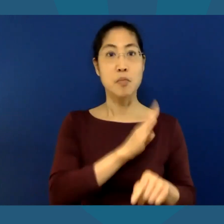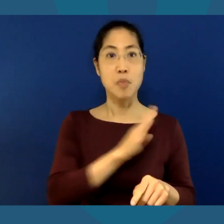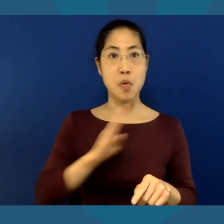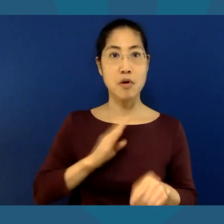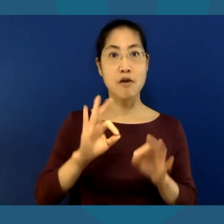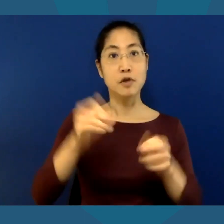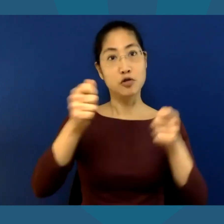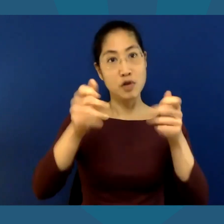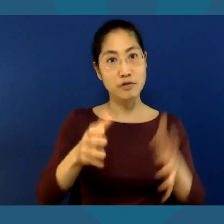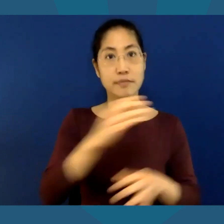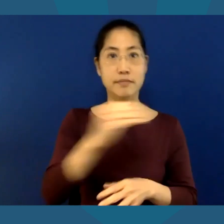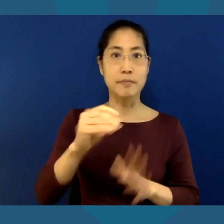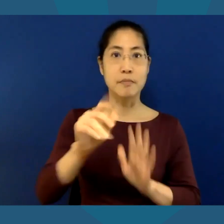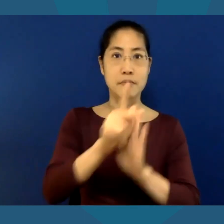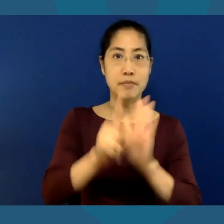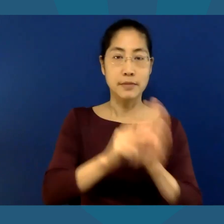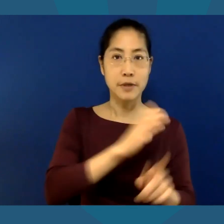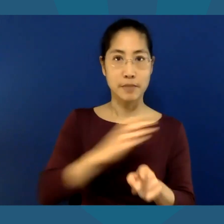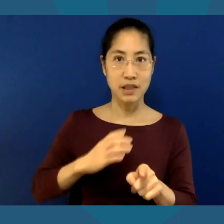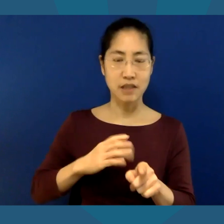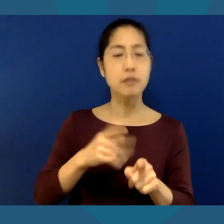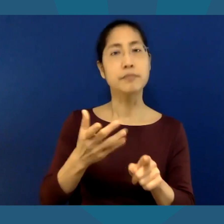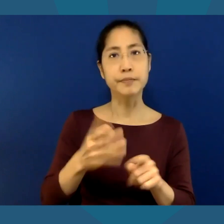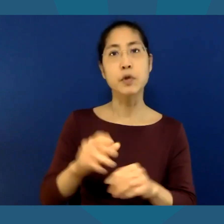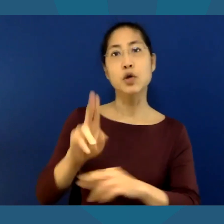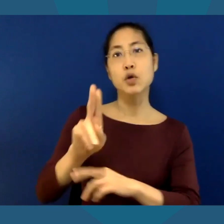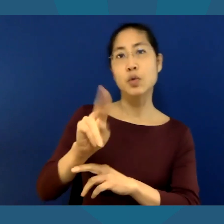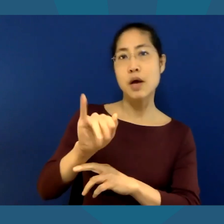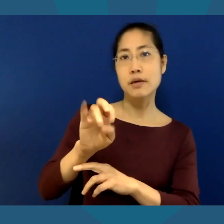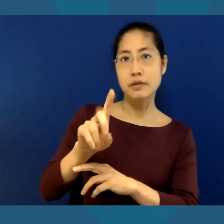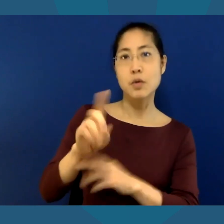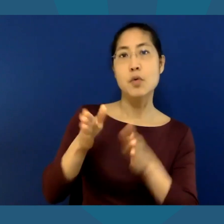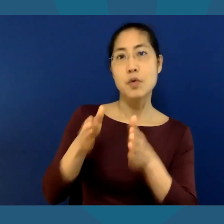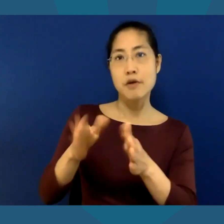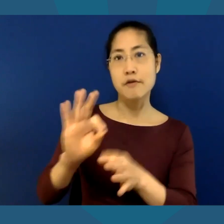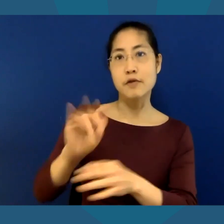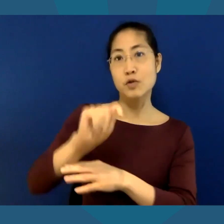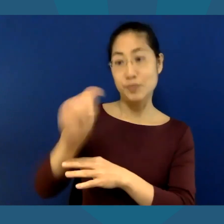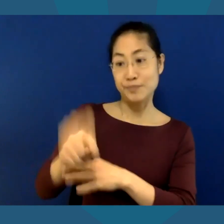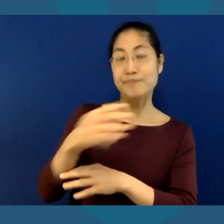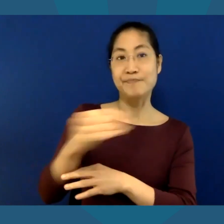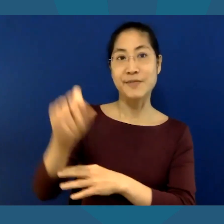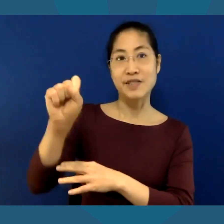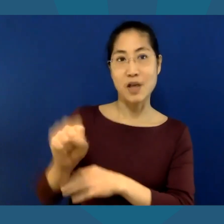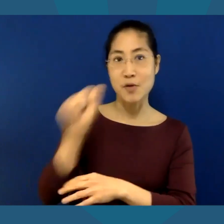Board of Directors and Policy Committee, United Way of Tucson and Southern